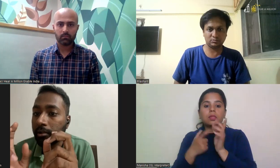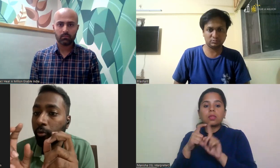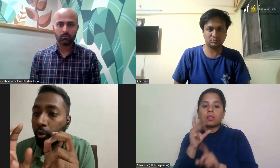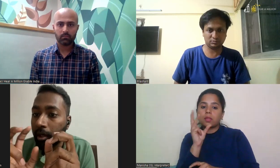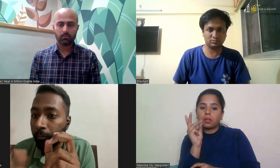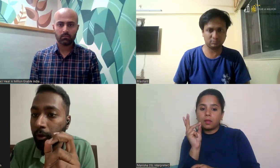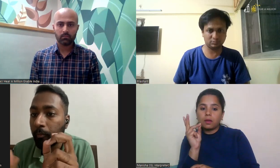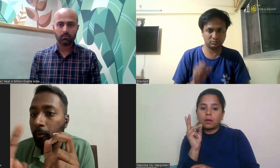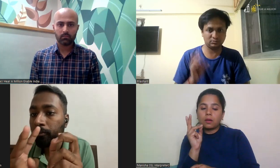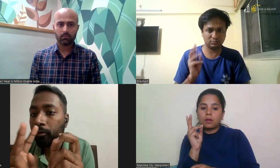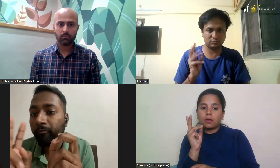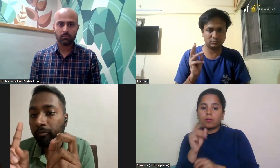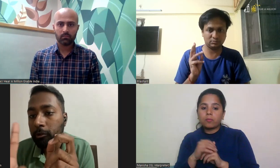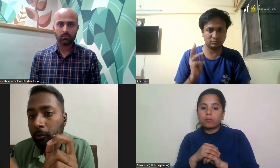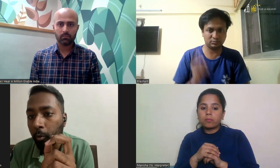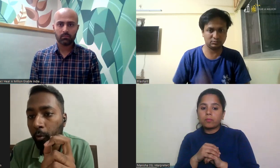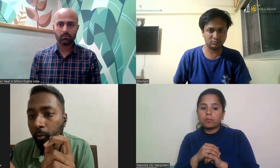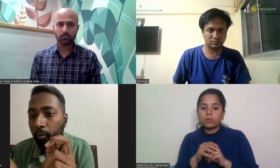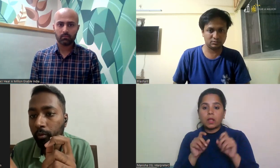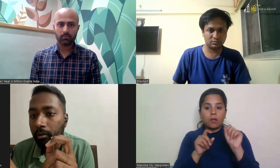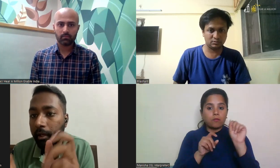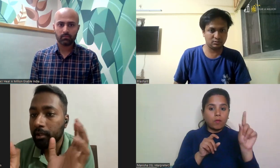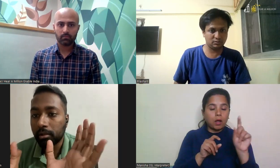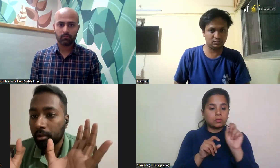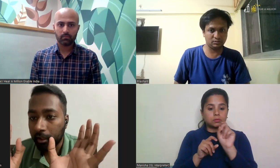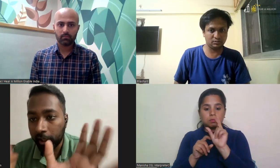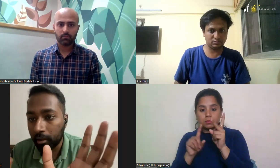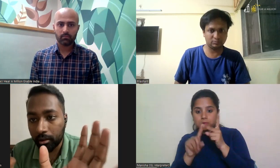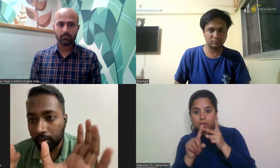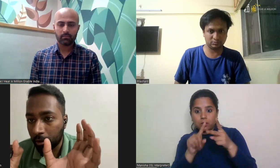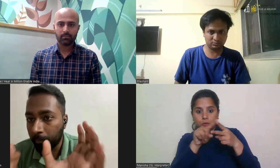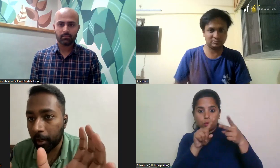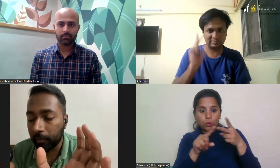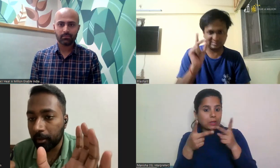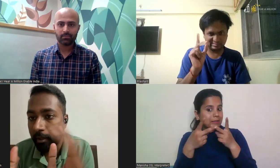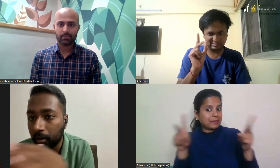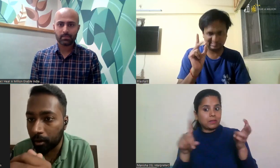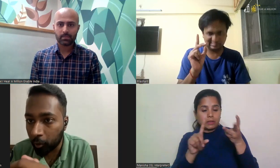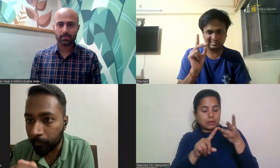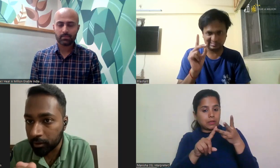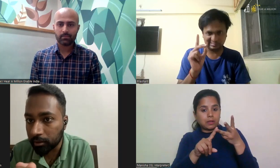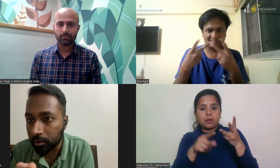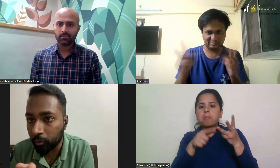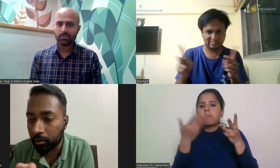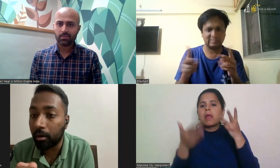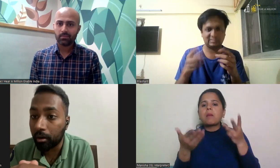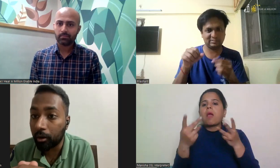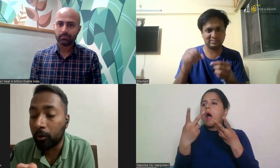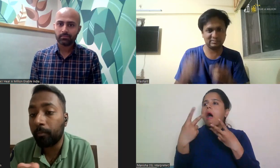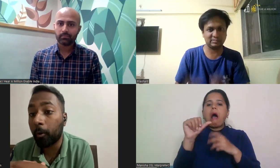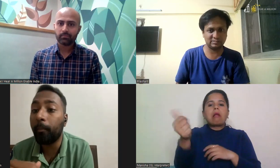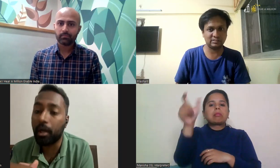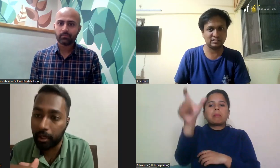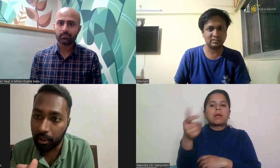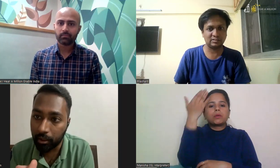that is different from first two. That is they third party may be unknown person or